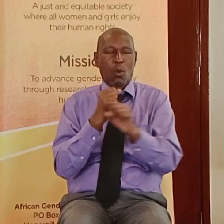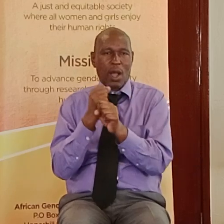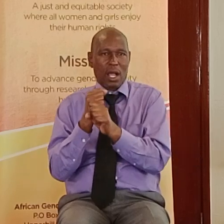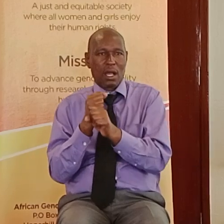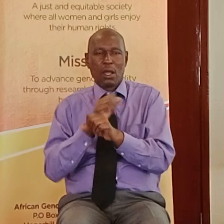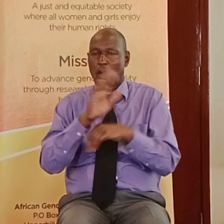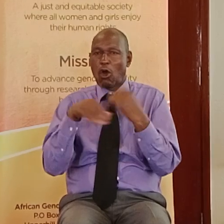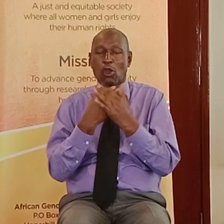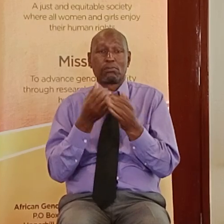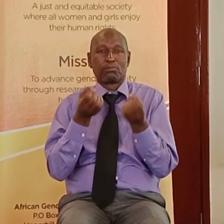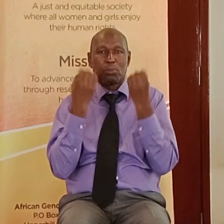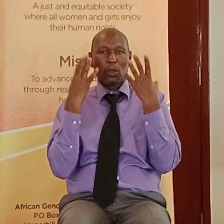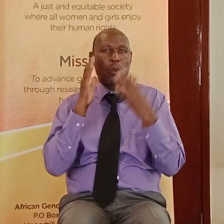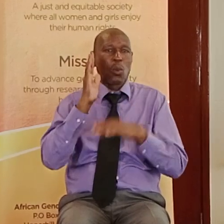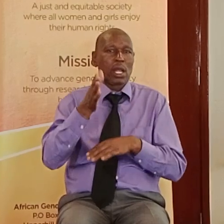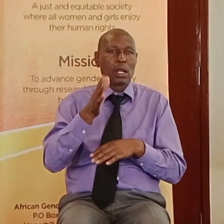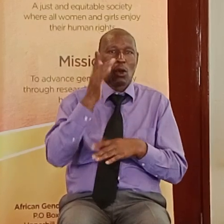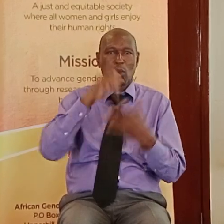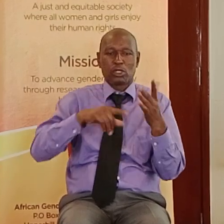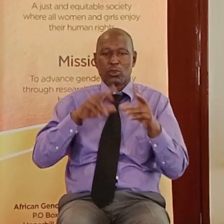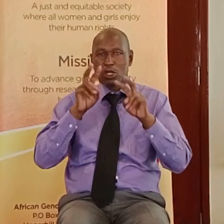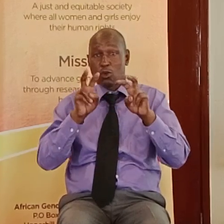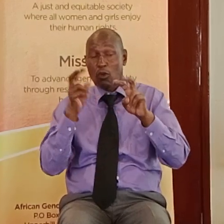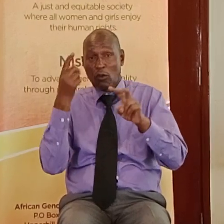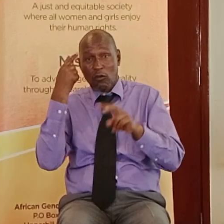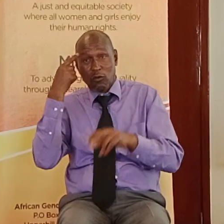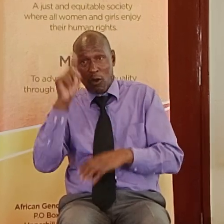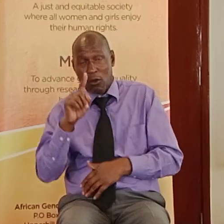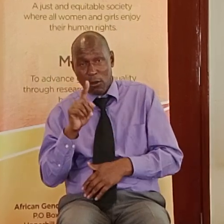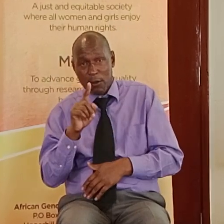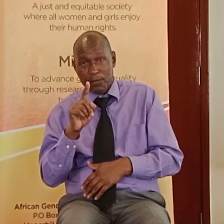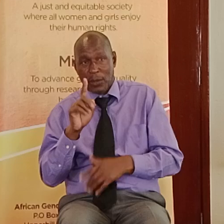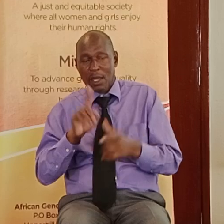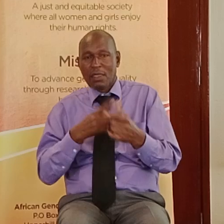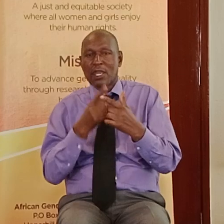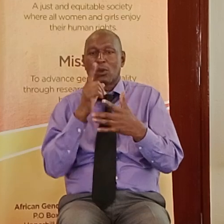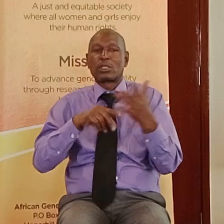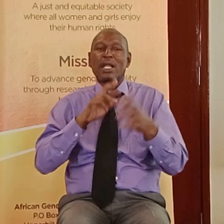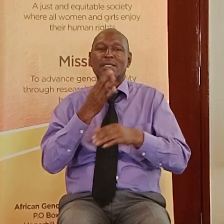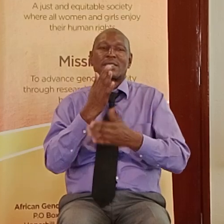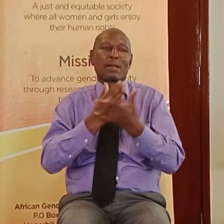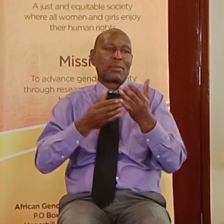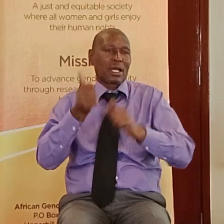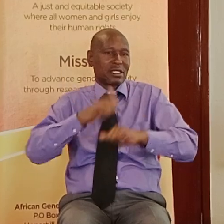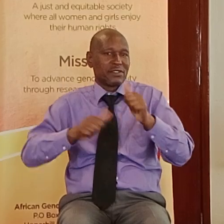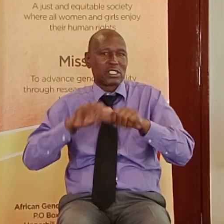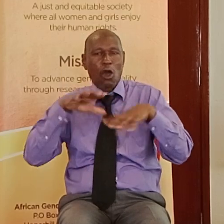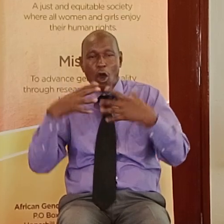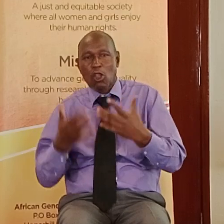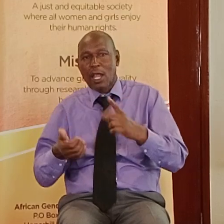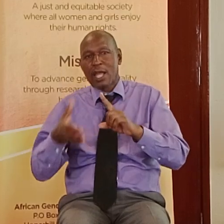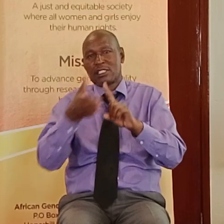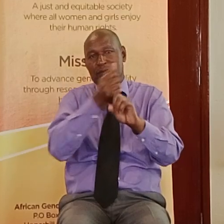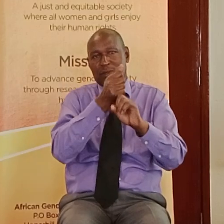understood what we are looking for. And then what are some of the activities or achievements that you've achieved from